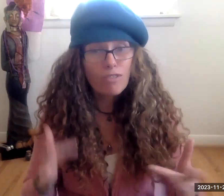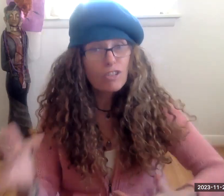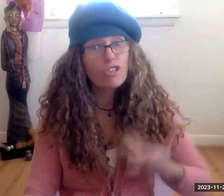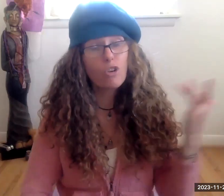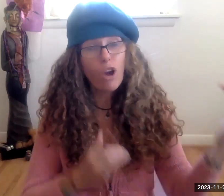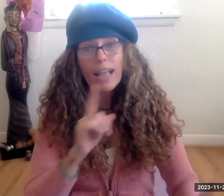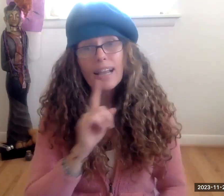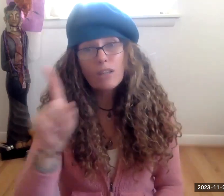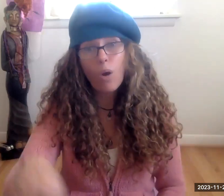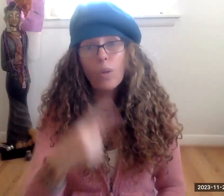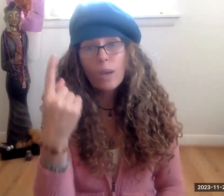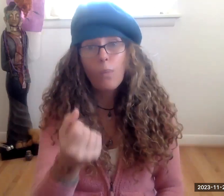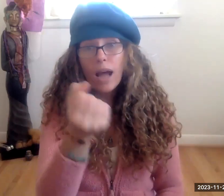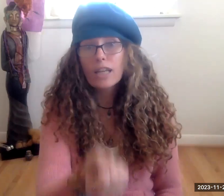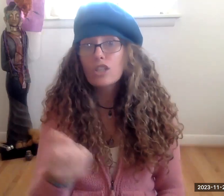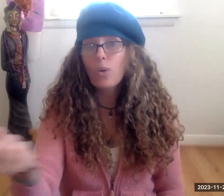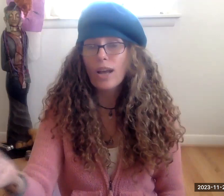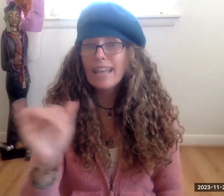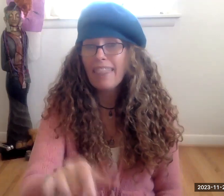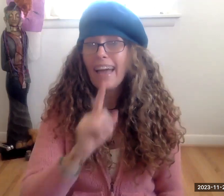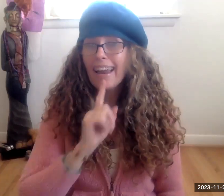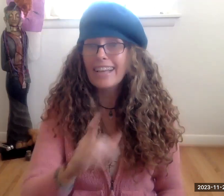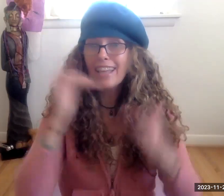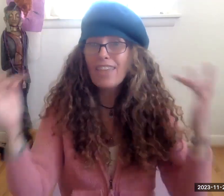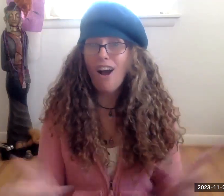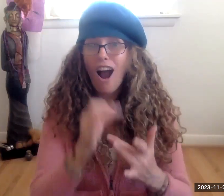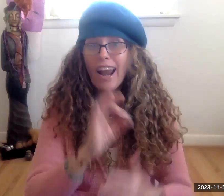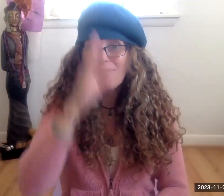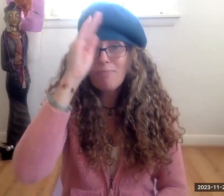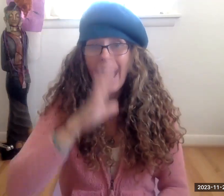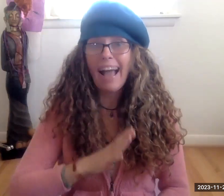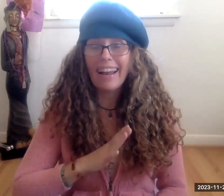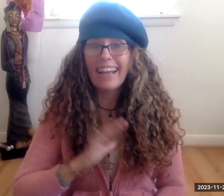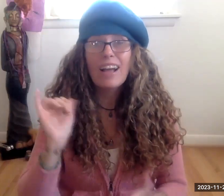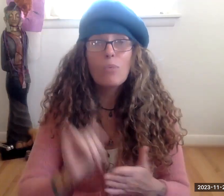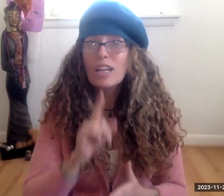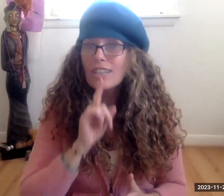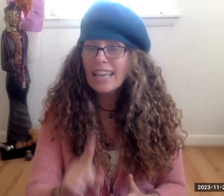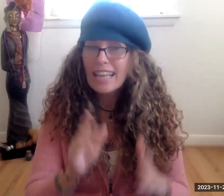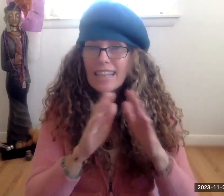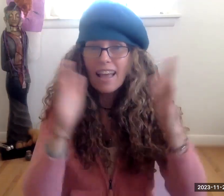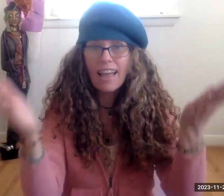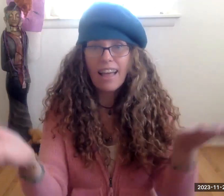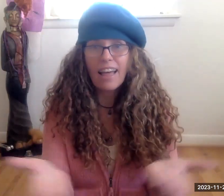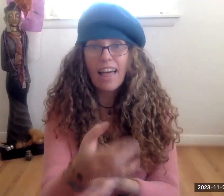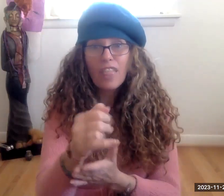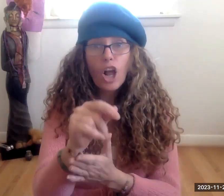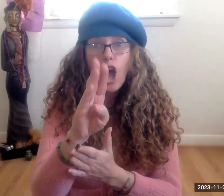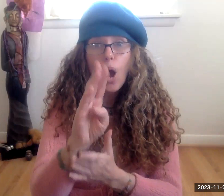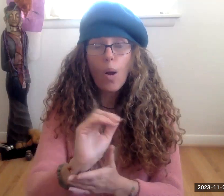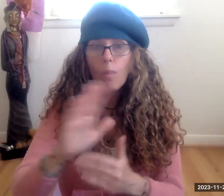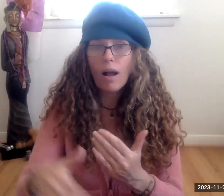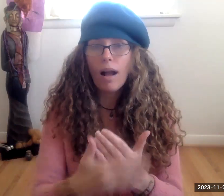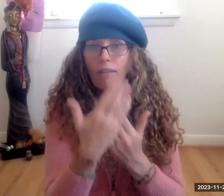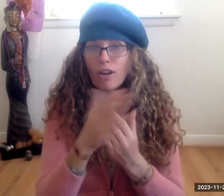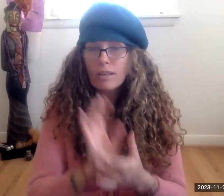Joy has only one source, and that is the heart of man, which is the globe over